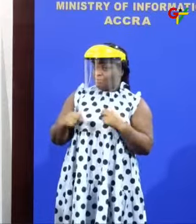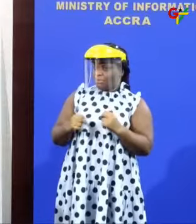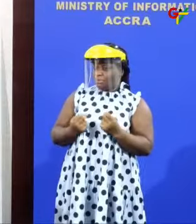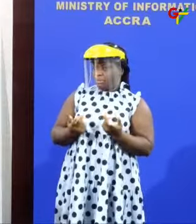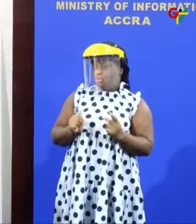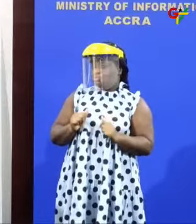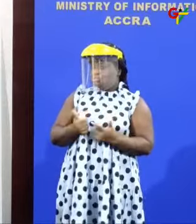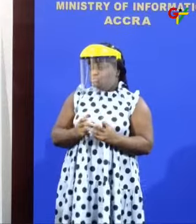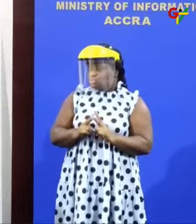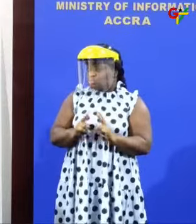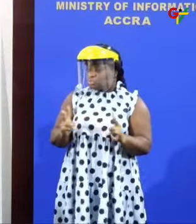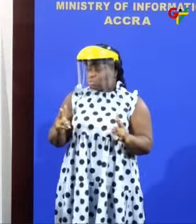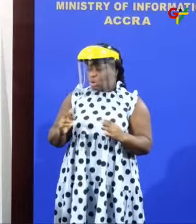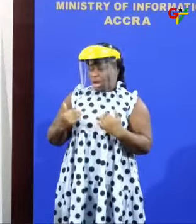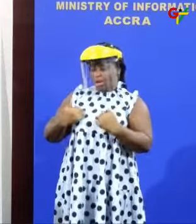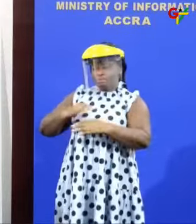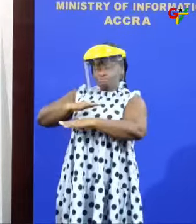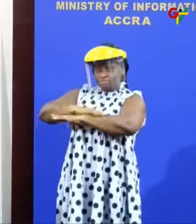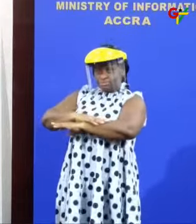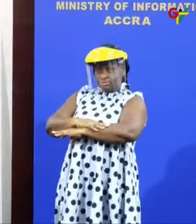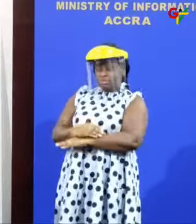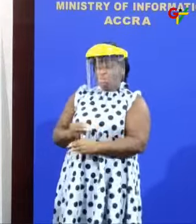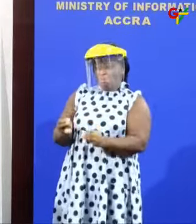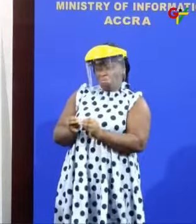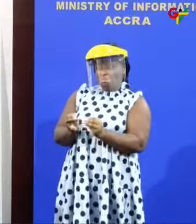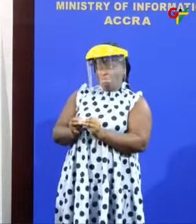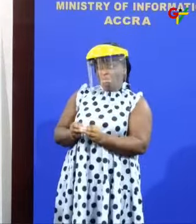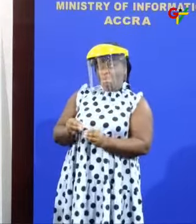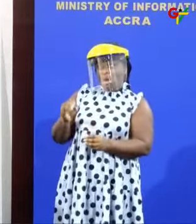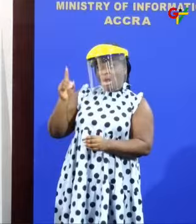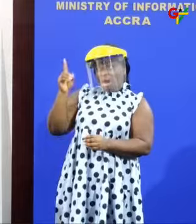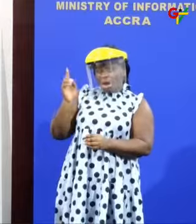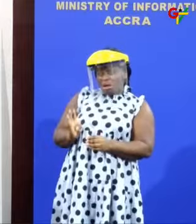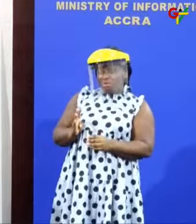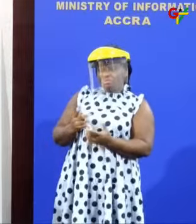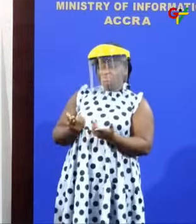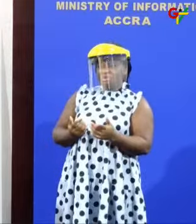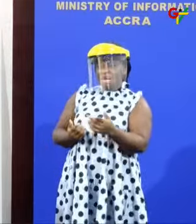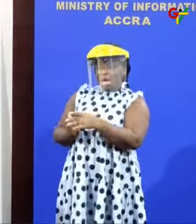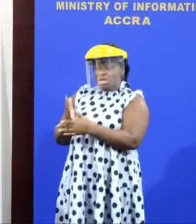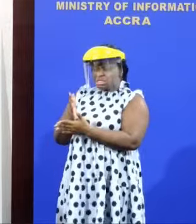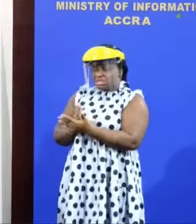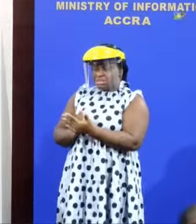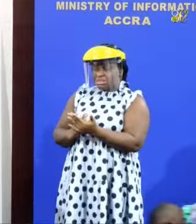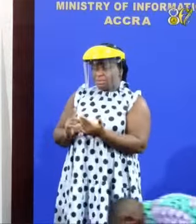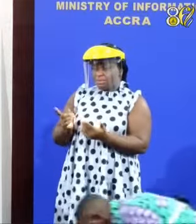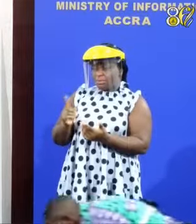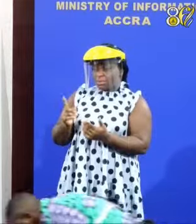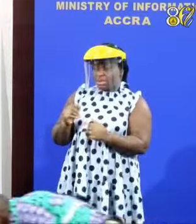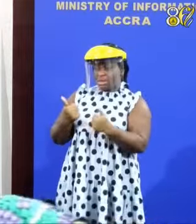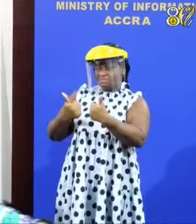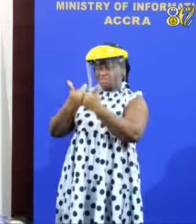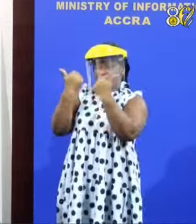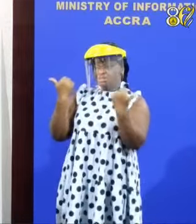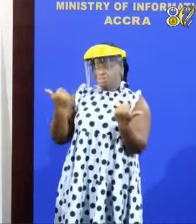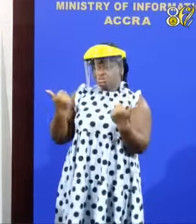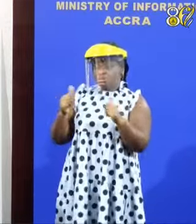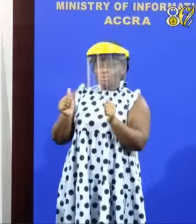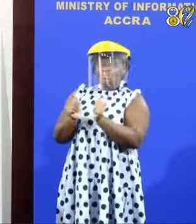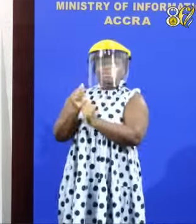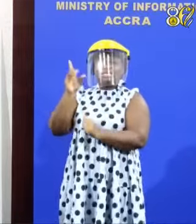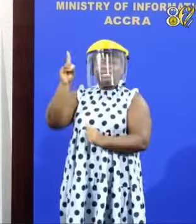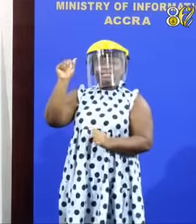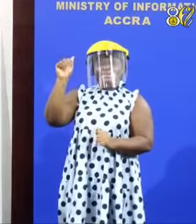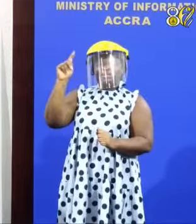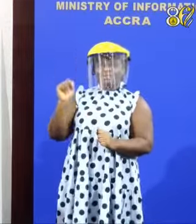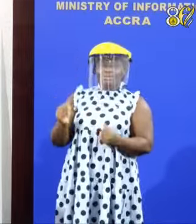open that. A significant number of people, about more than half of them, become validate, but we still have some where we have challenges with the data